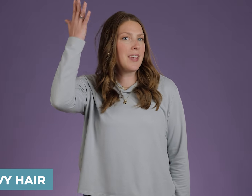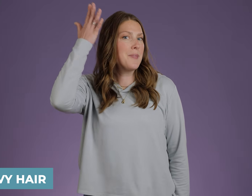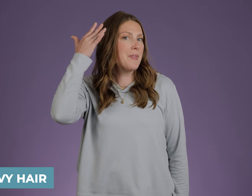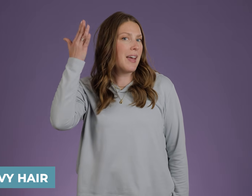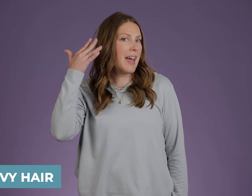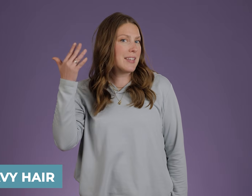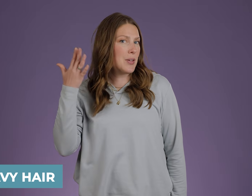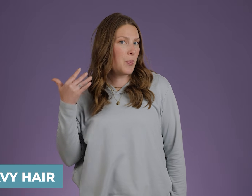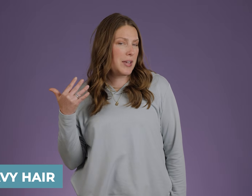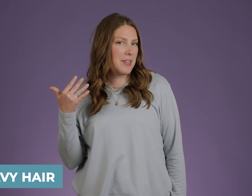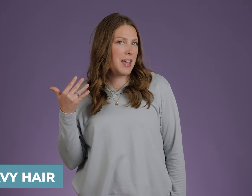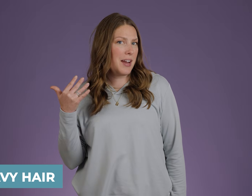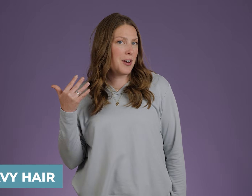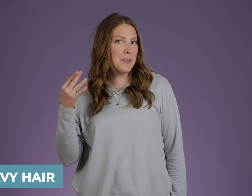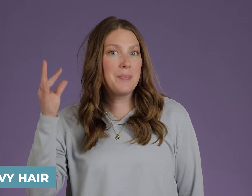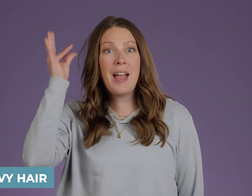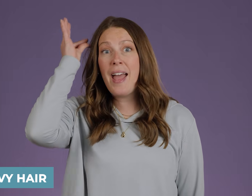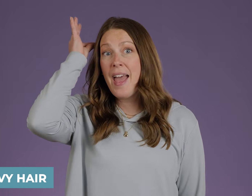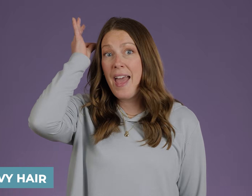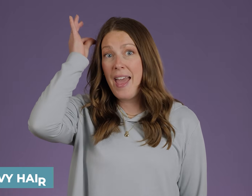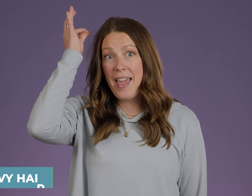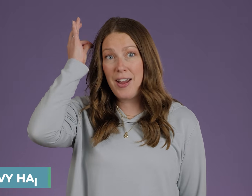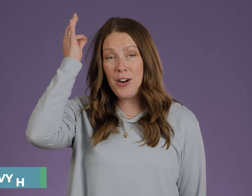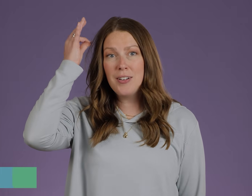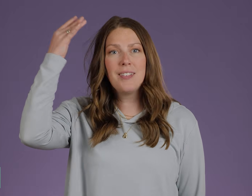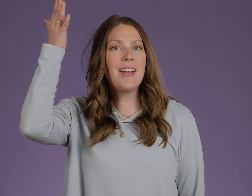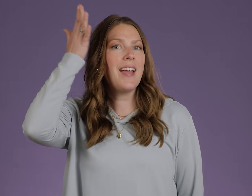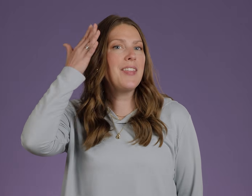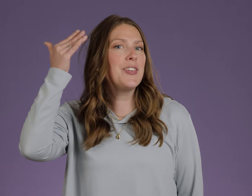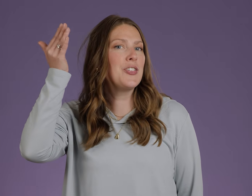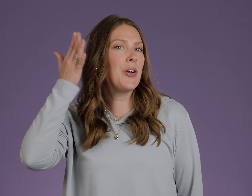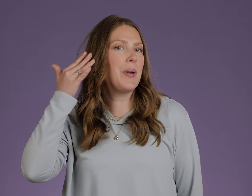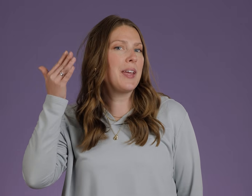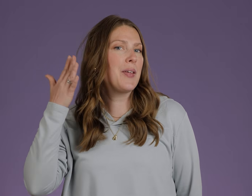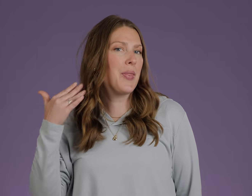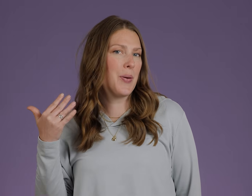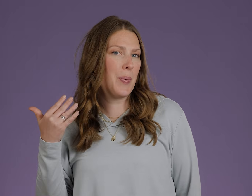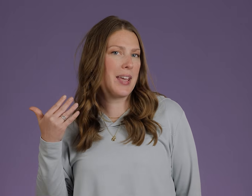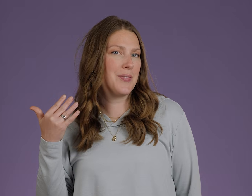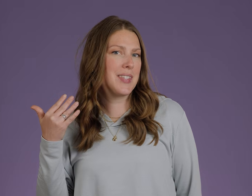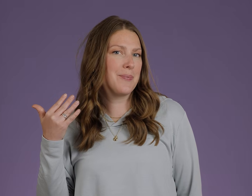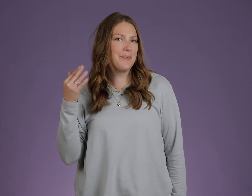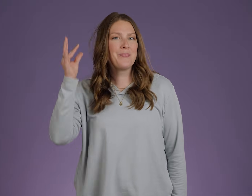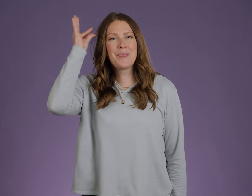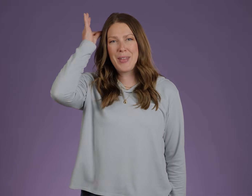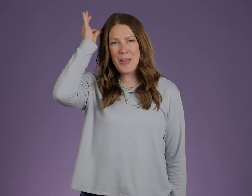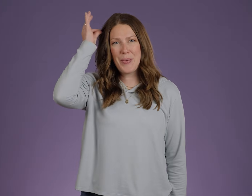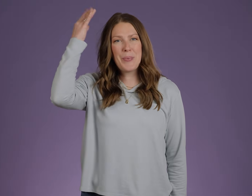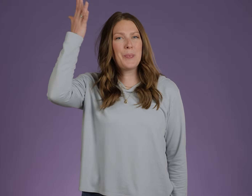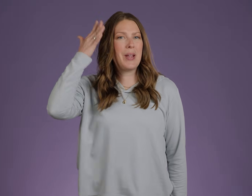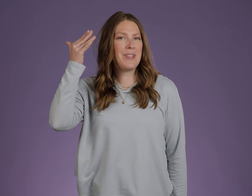Wavy, as in wavy hair. Hair, and then showing the waves. Wavy